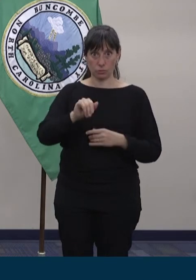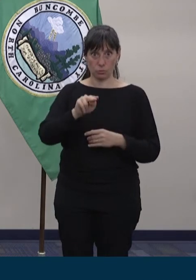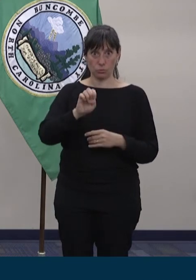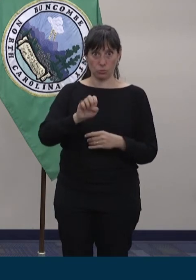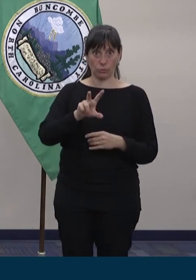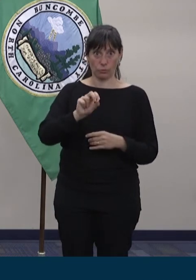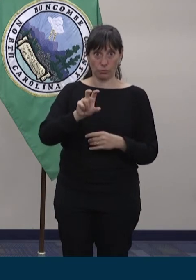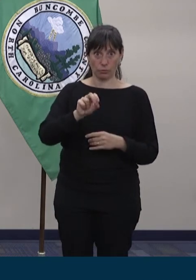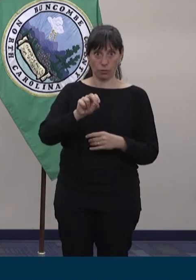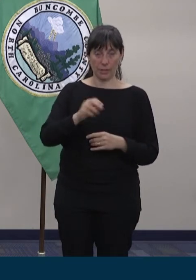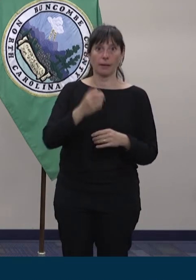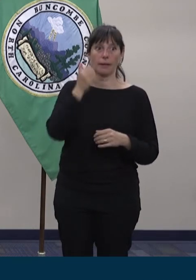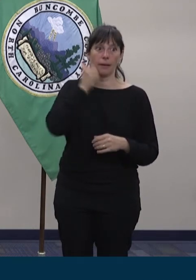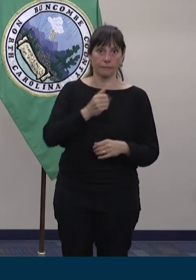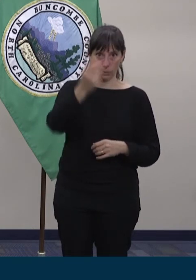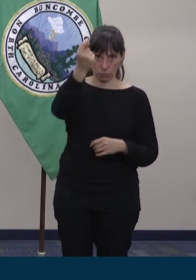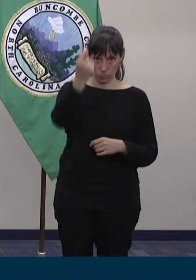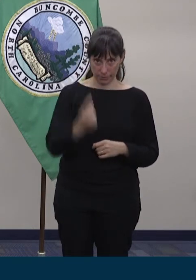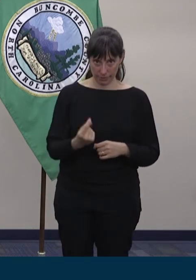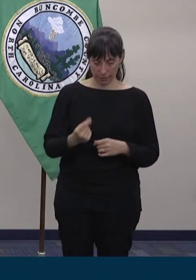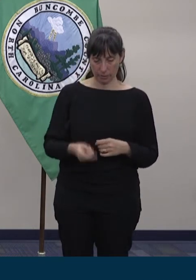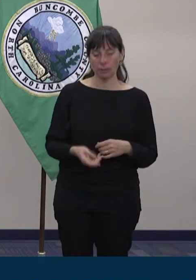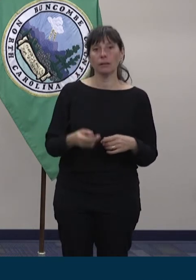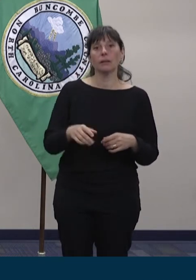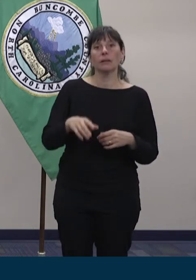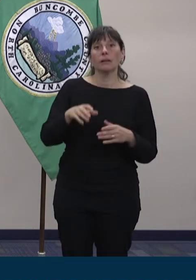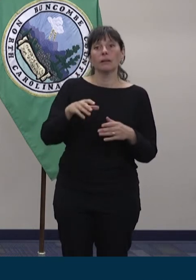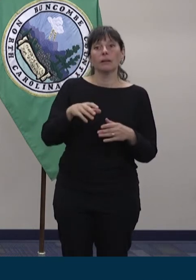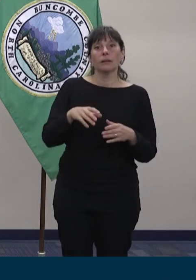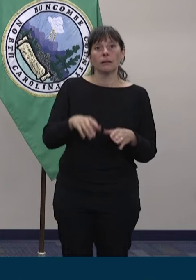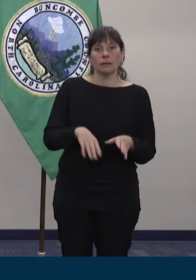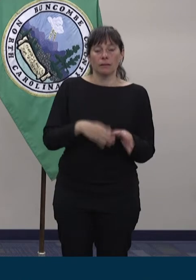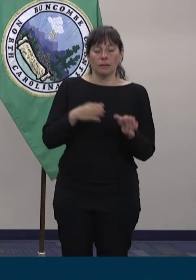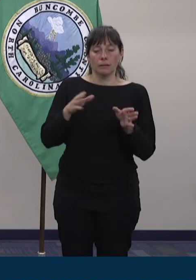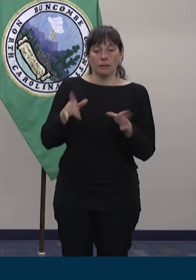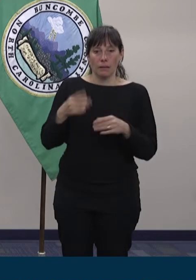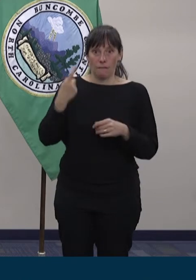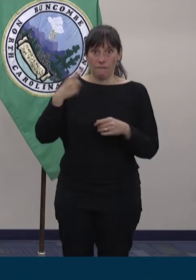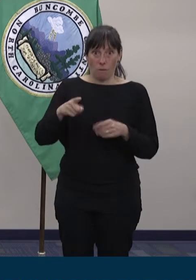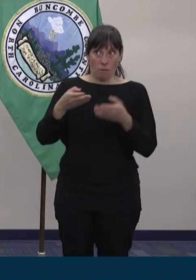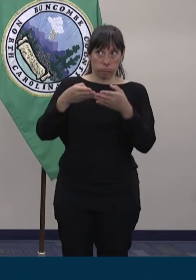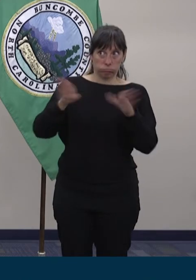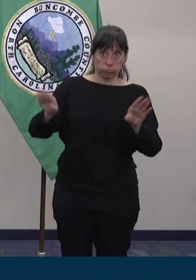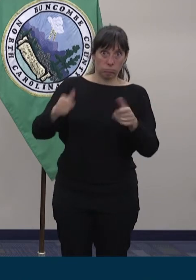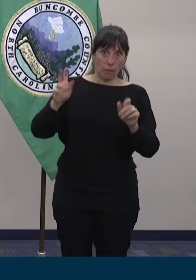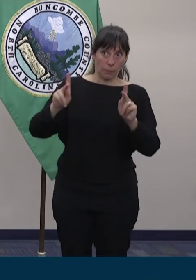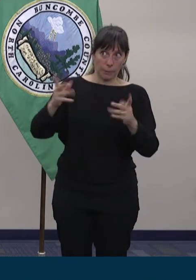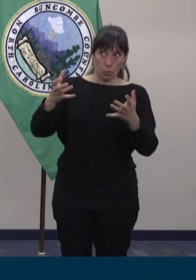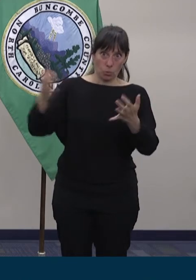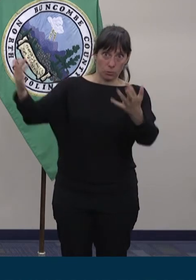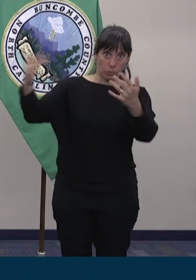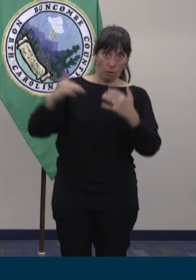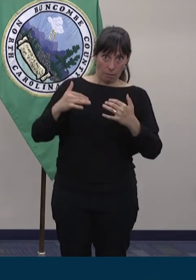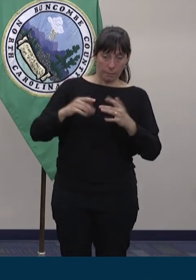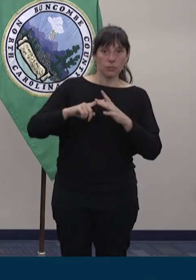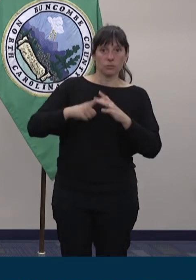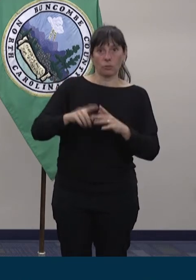Testing for the general public will be from 10:30 in the morning until 1:30 in the afternoon.